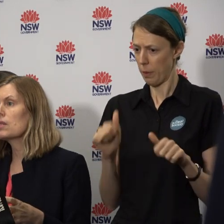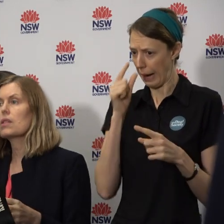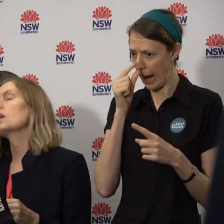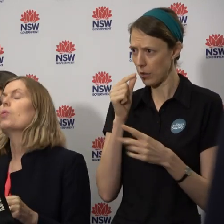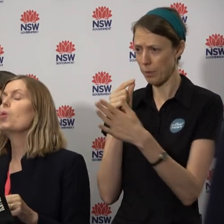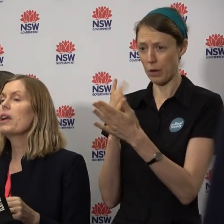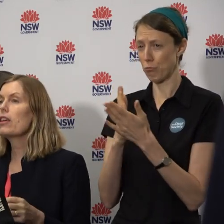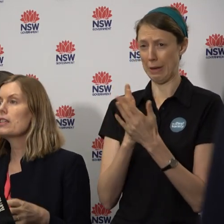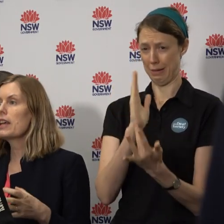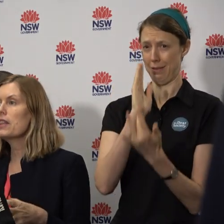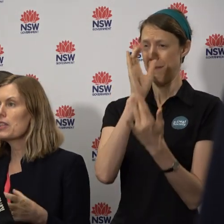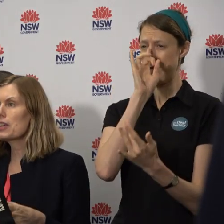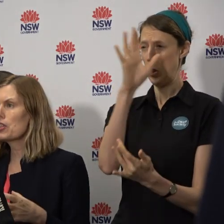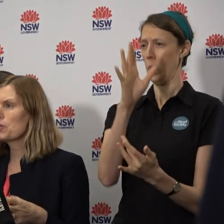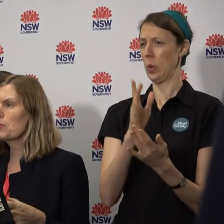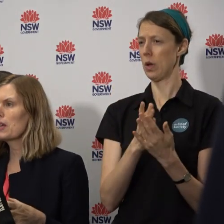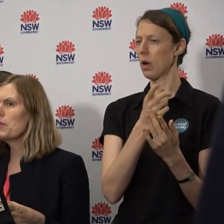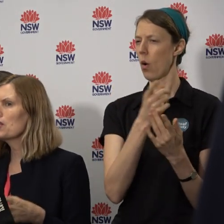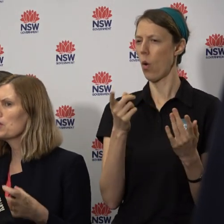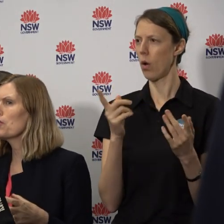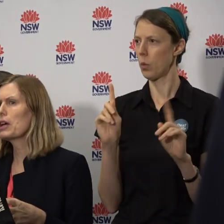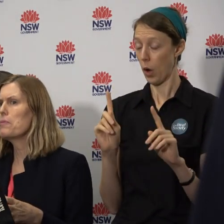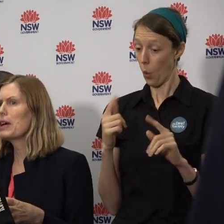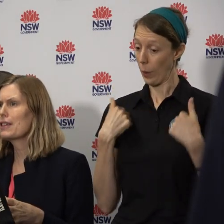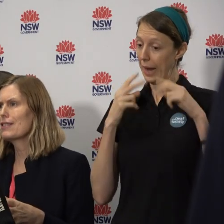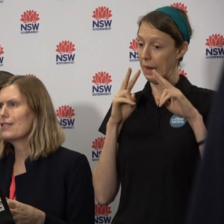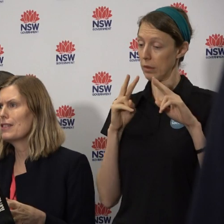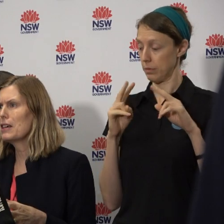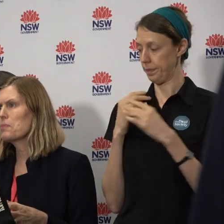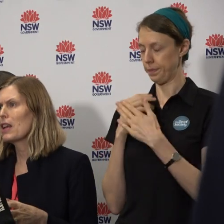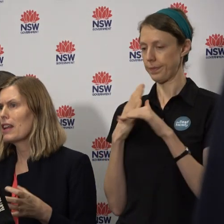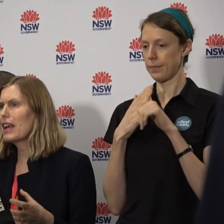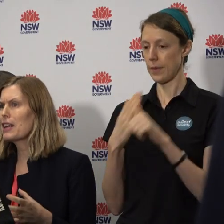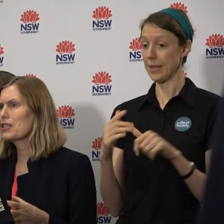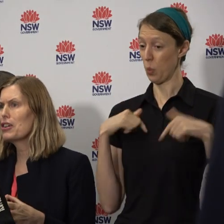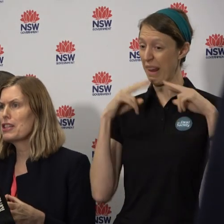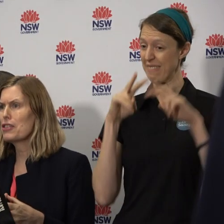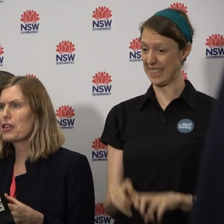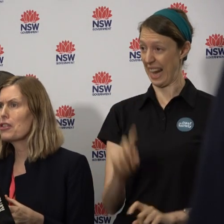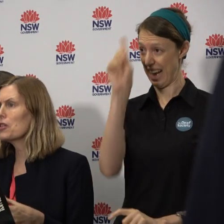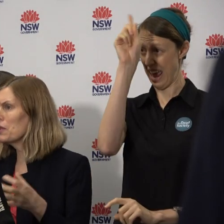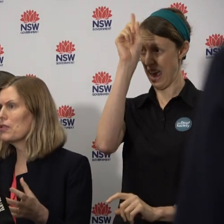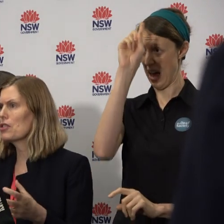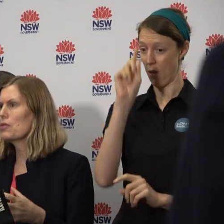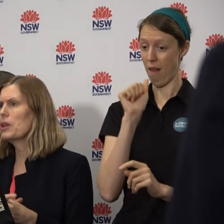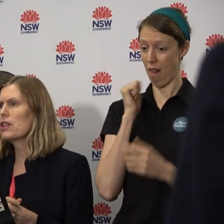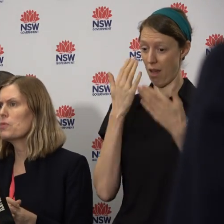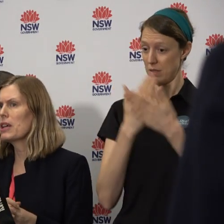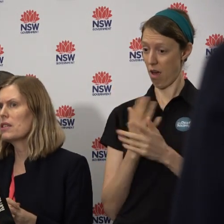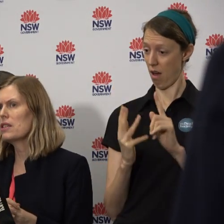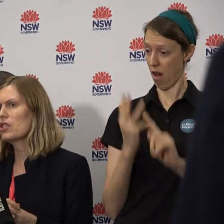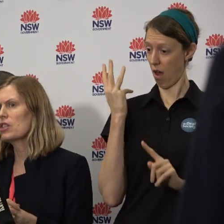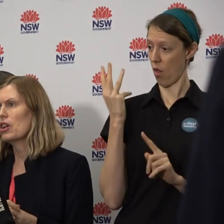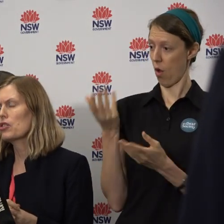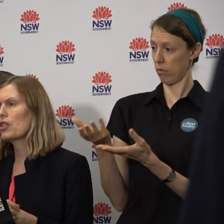extraordinary coincidence. Well, we are undertaking the investigation as we speak. I mean, this result came back late last night at 9 o'clock. We had to